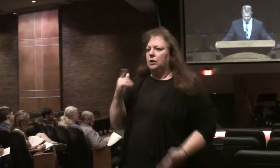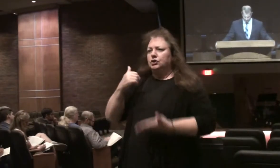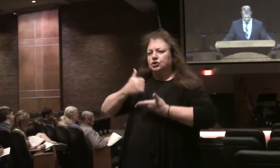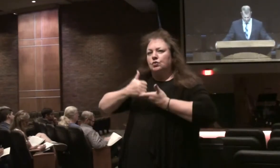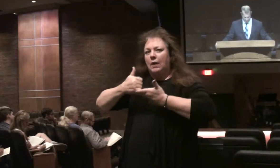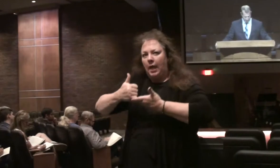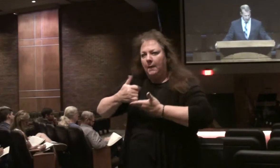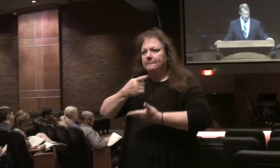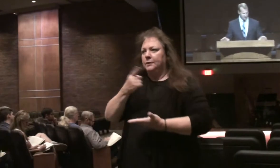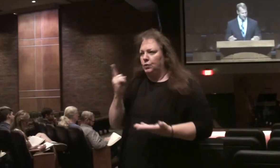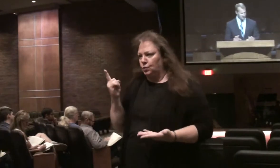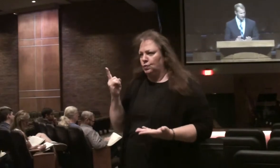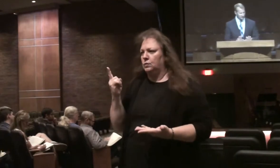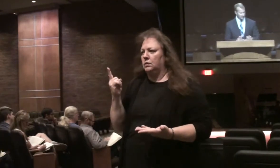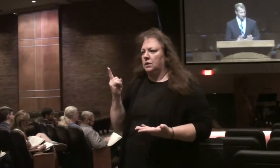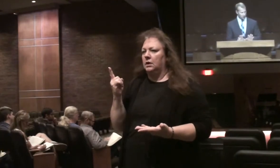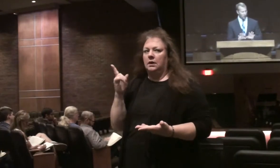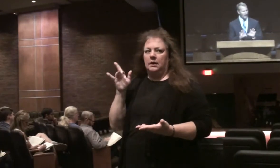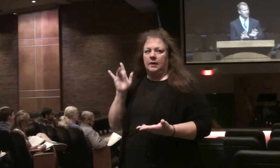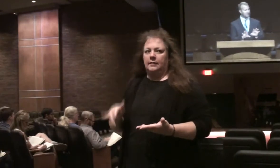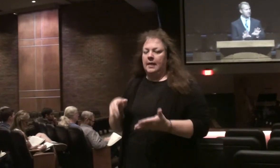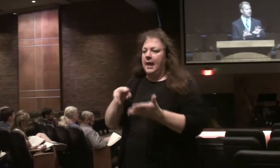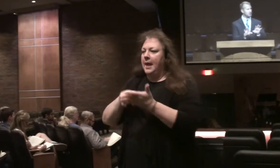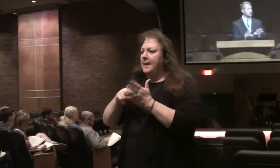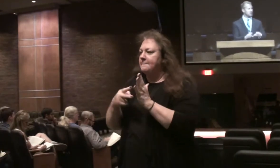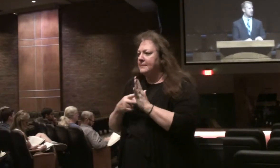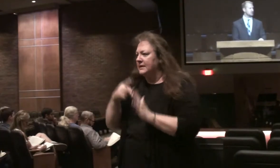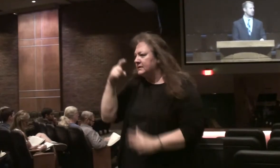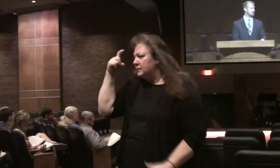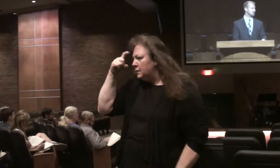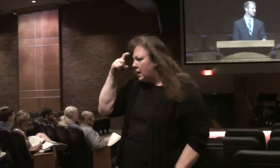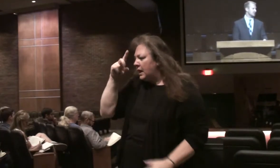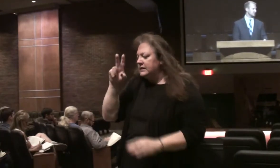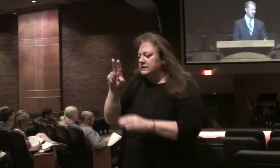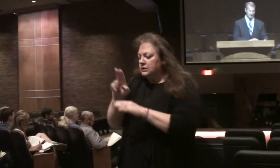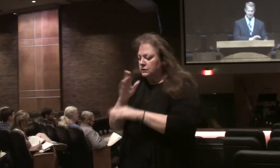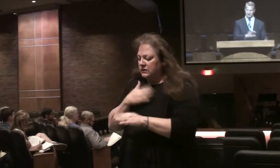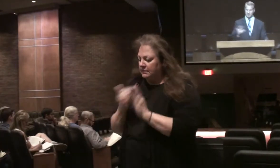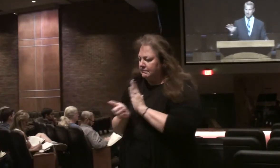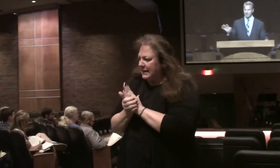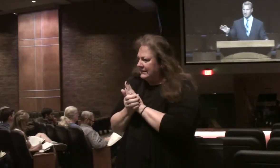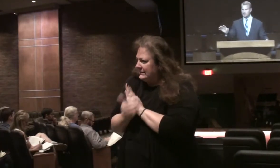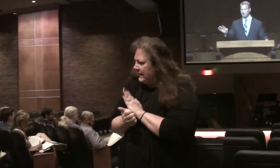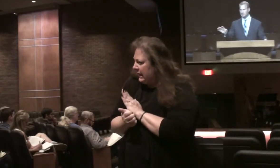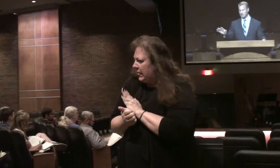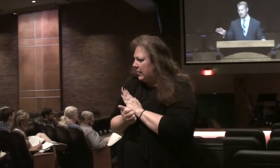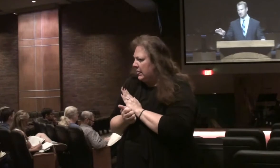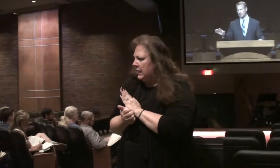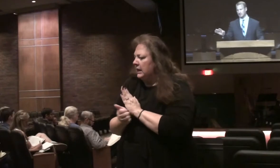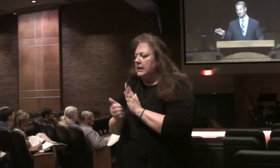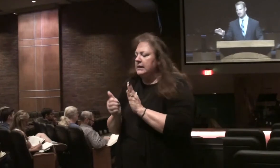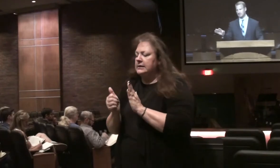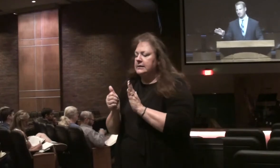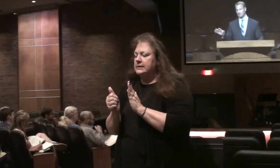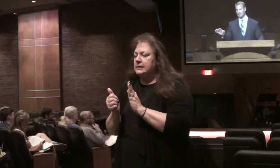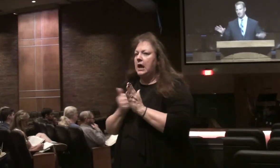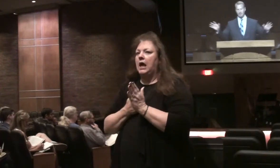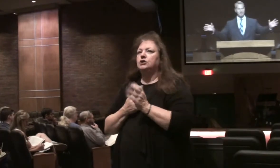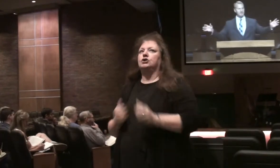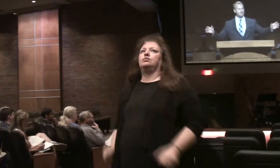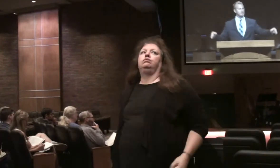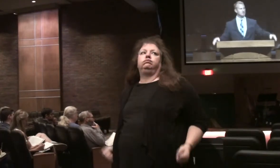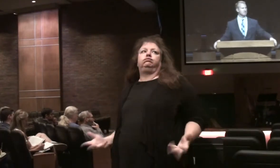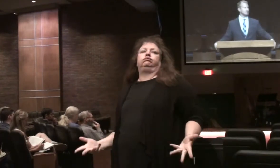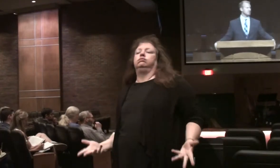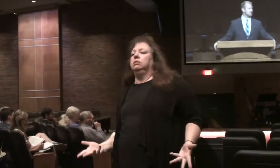helpful to others. And this means wisely using our spiritual gifts, not indiscriminately using our spiritual gifts. If